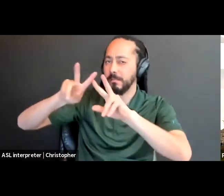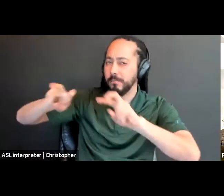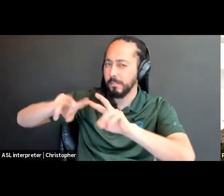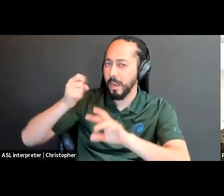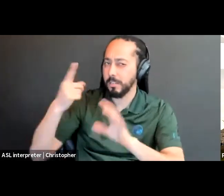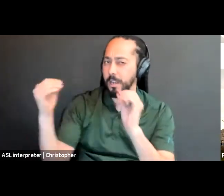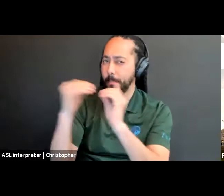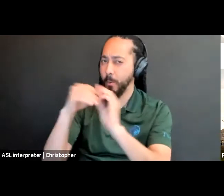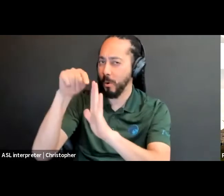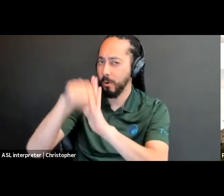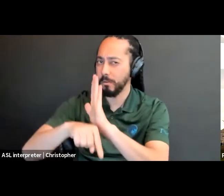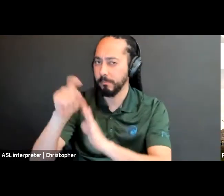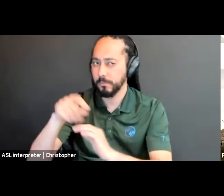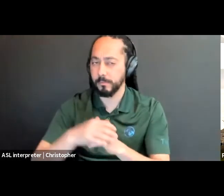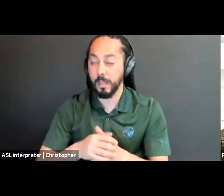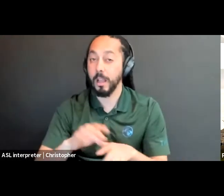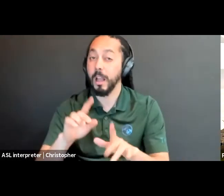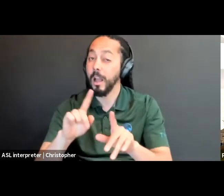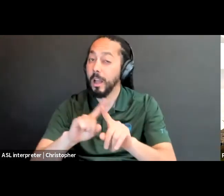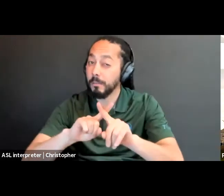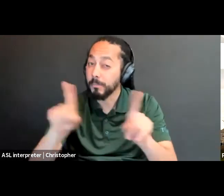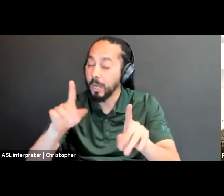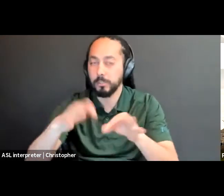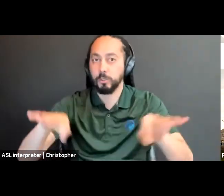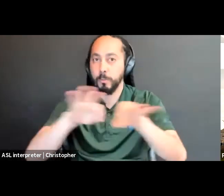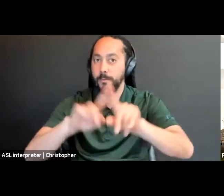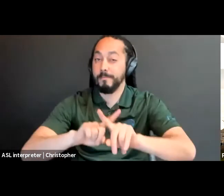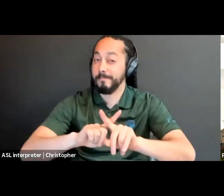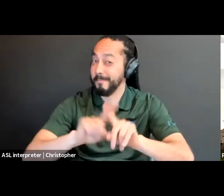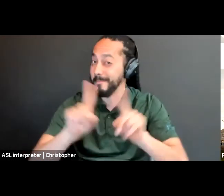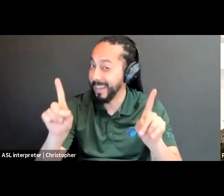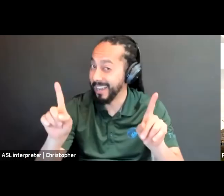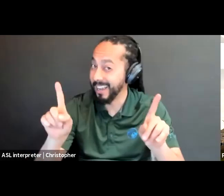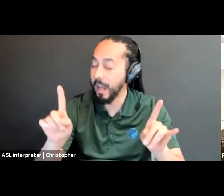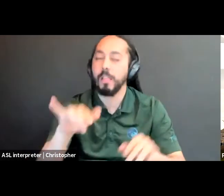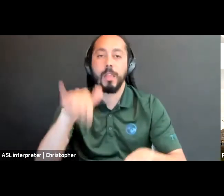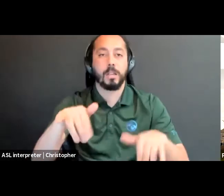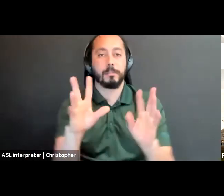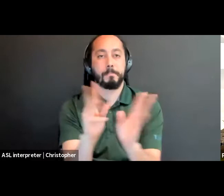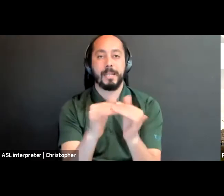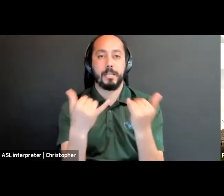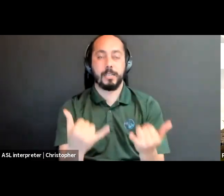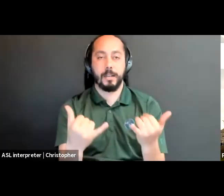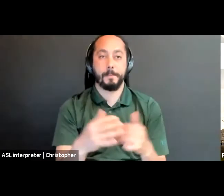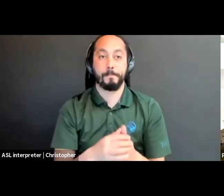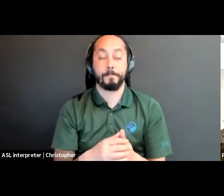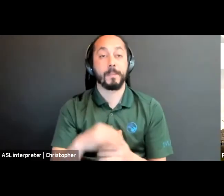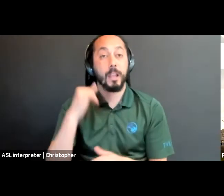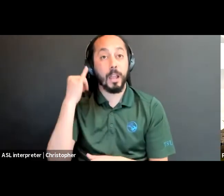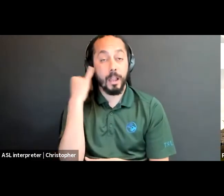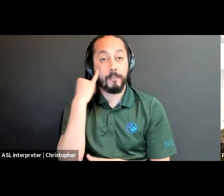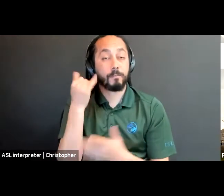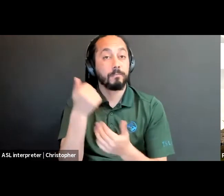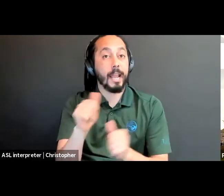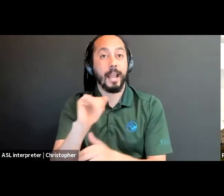There's also an important but, and that's the reason for today's webinar. When there is abuse or credible